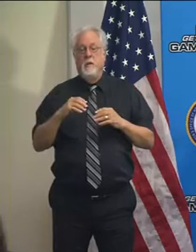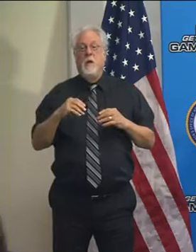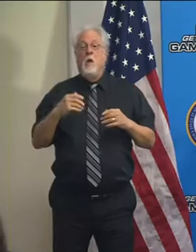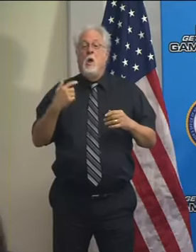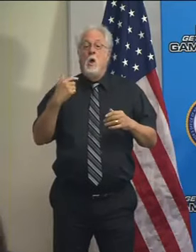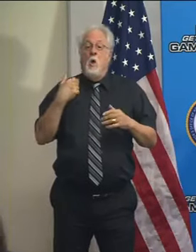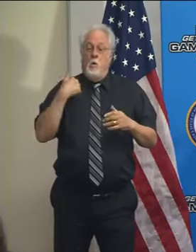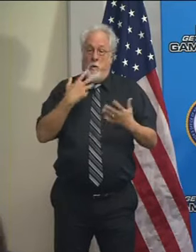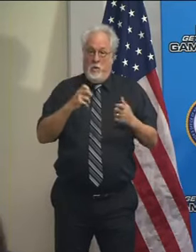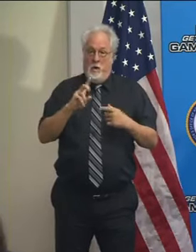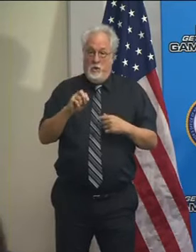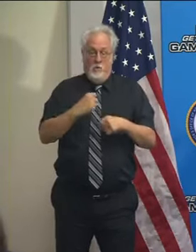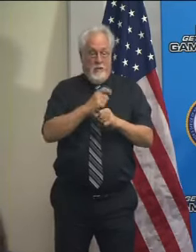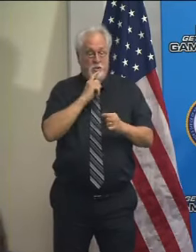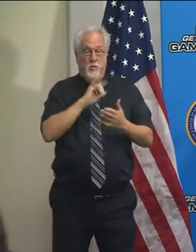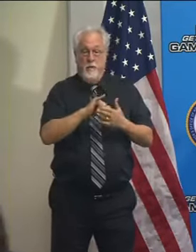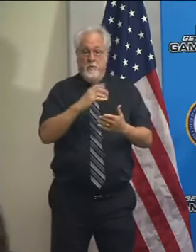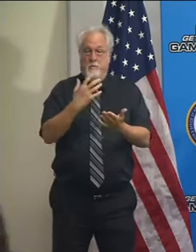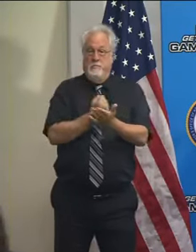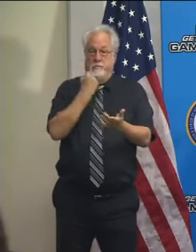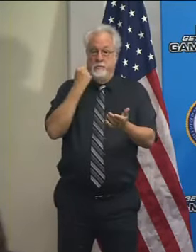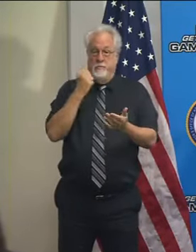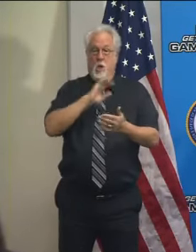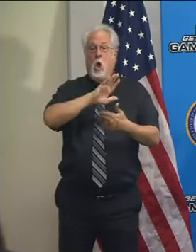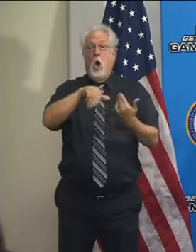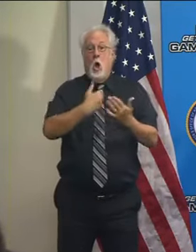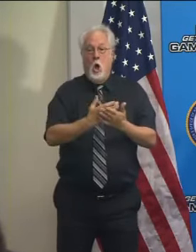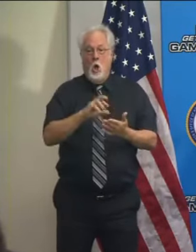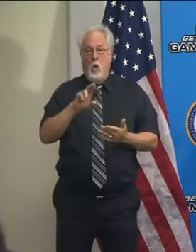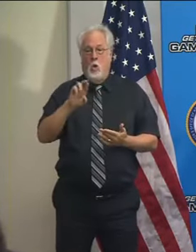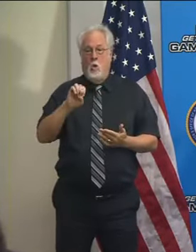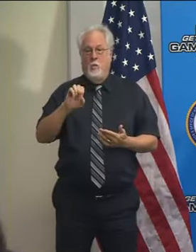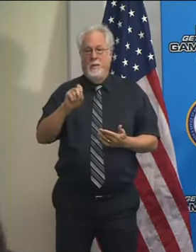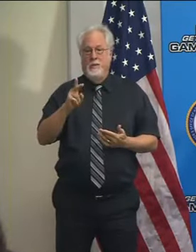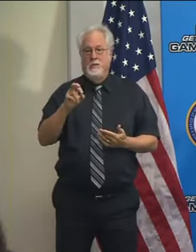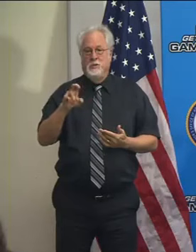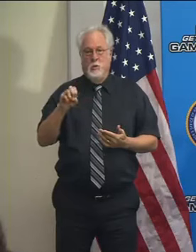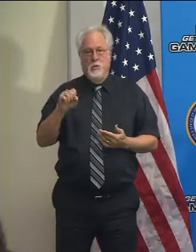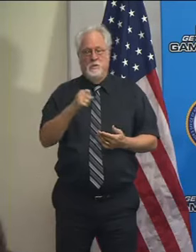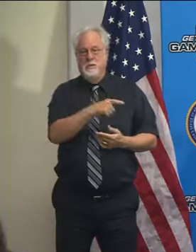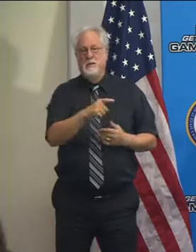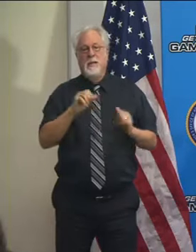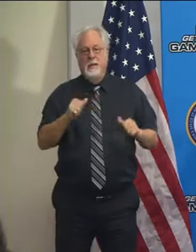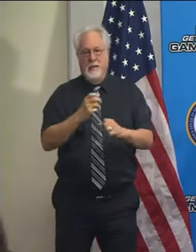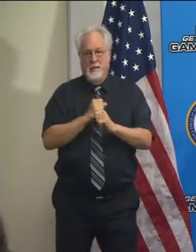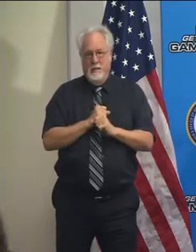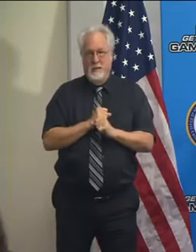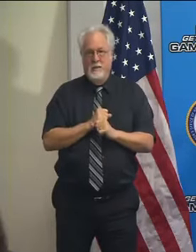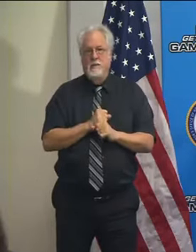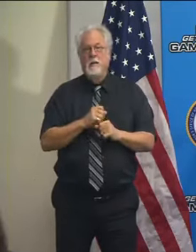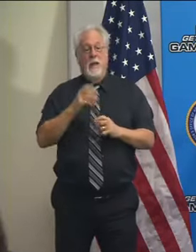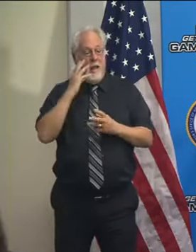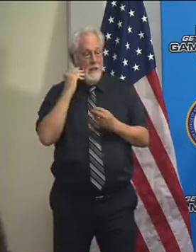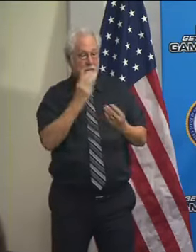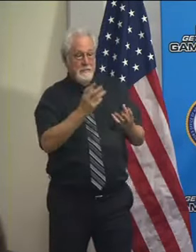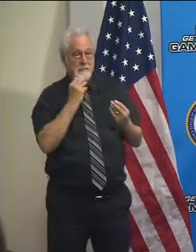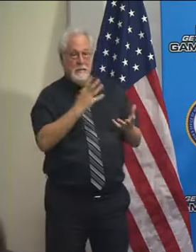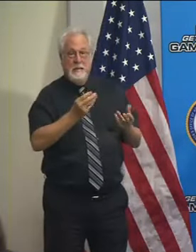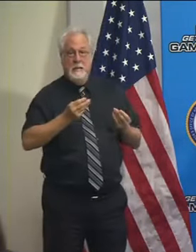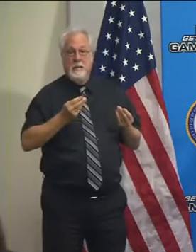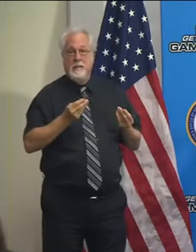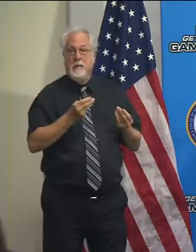What we want to do is make sure that people take advantage of all the resources that they qualify for, and trying to get them the information so